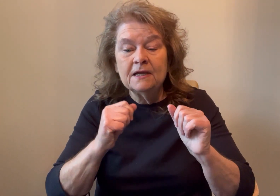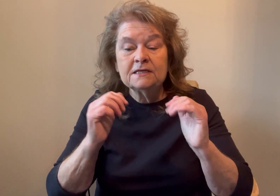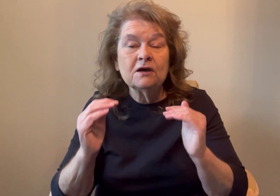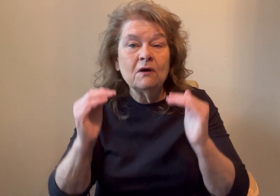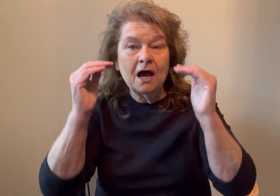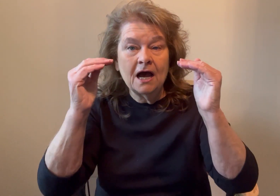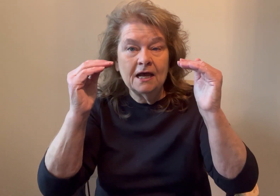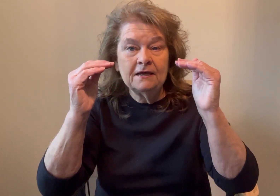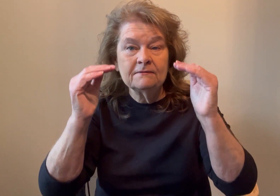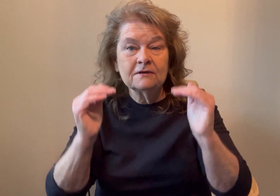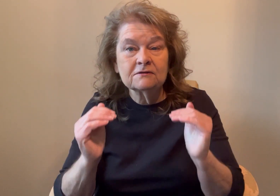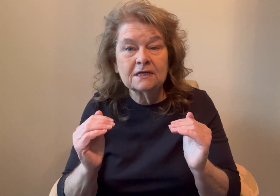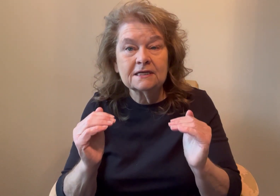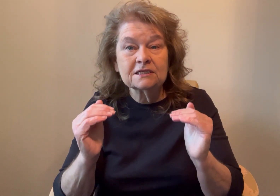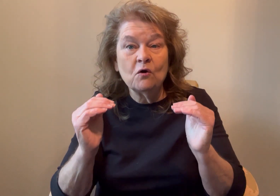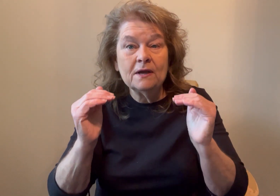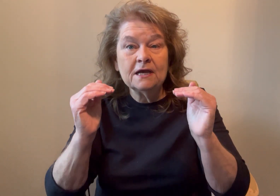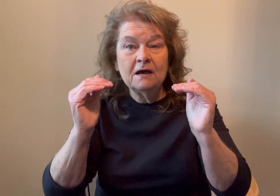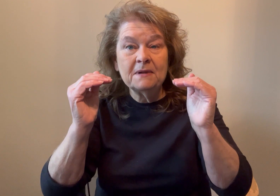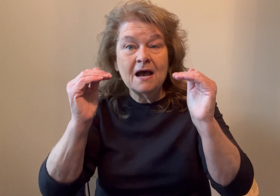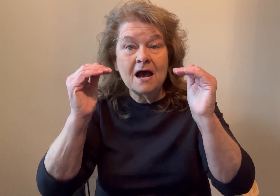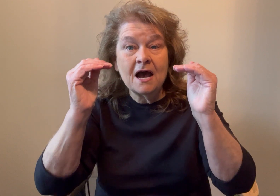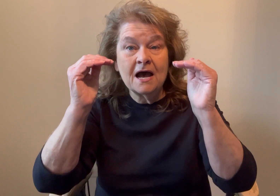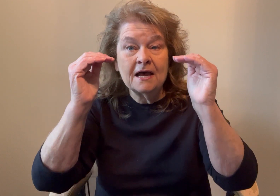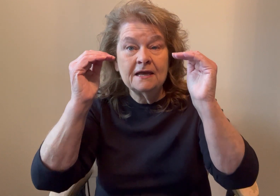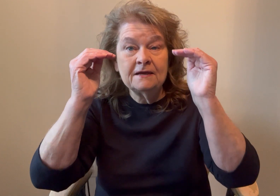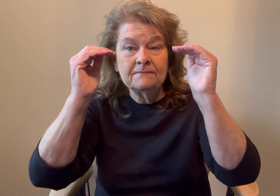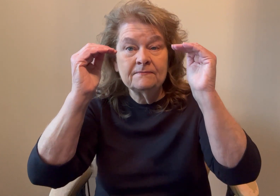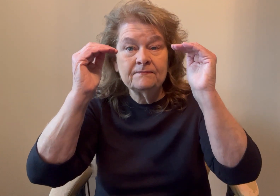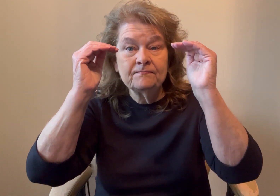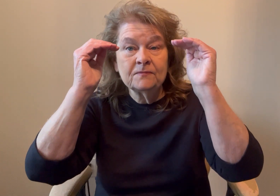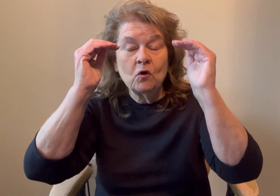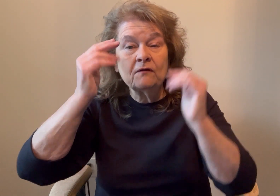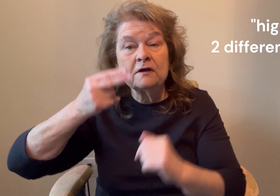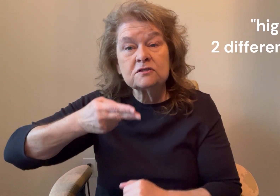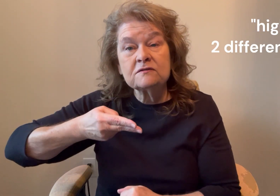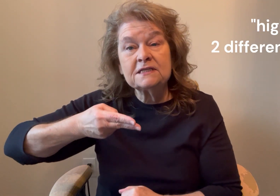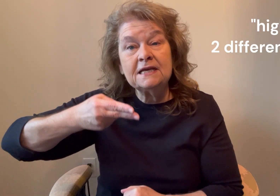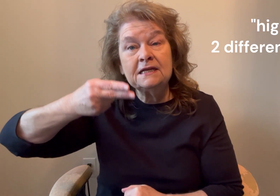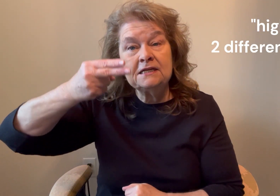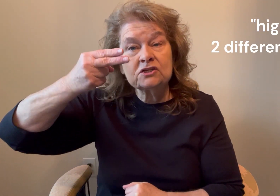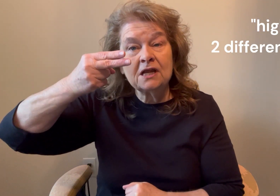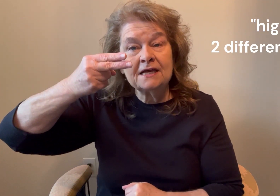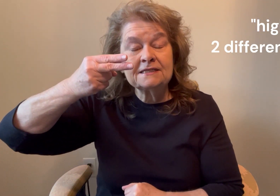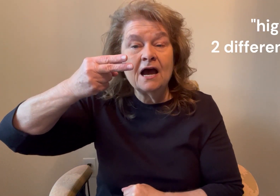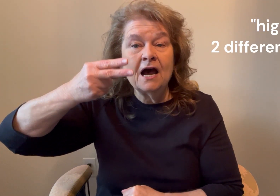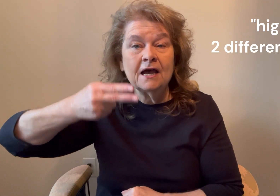So high, of course, like it's going up, high. Or I've also seen initialized high,